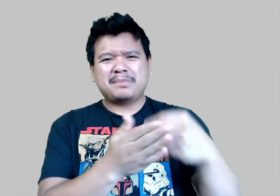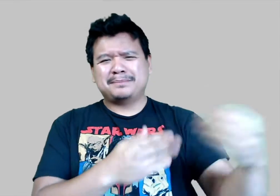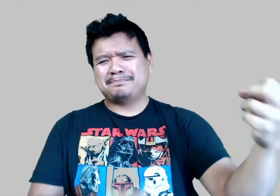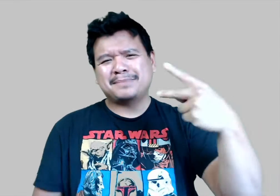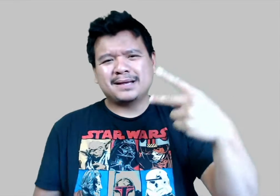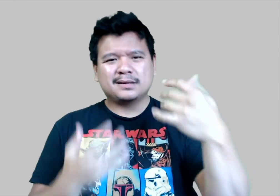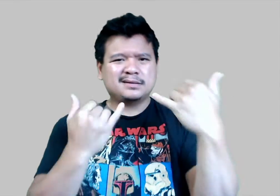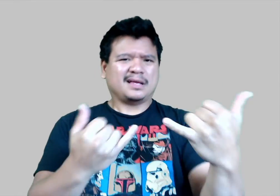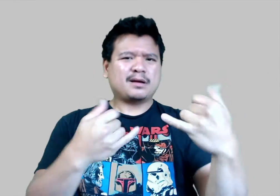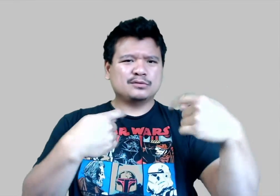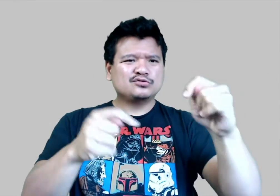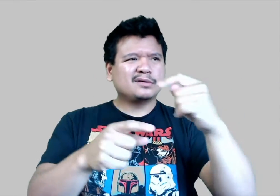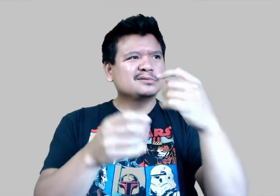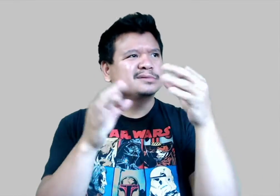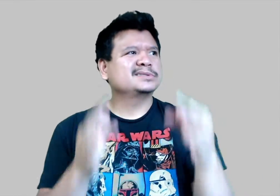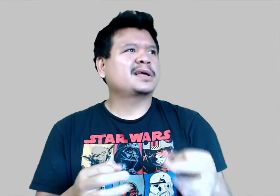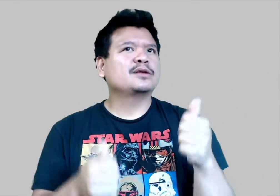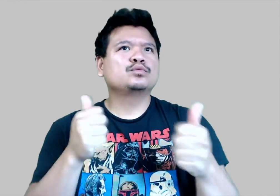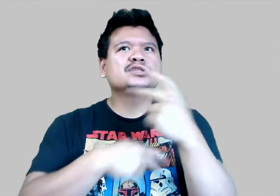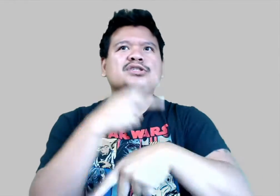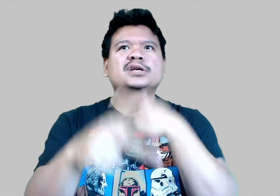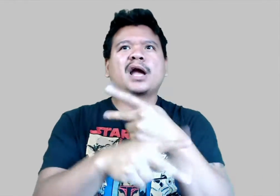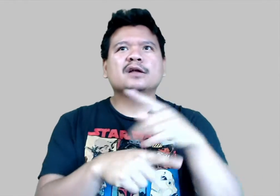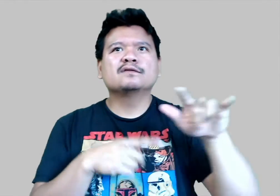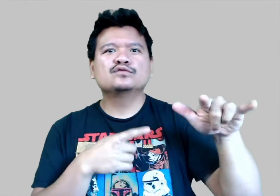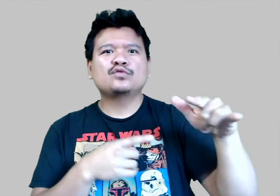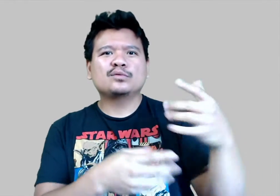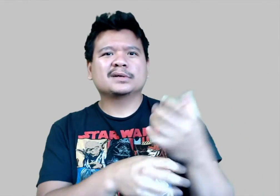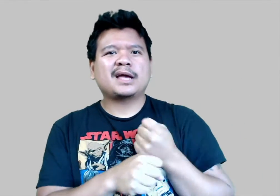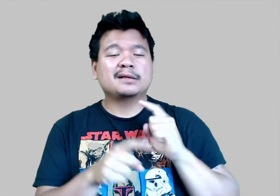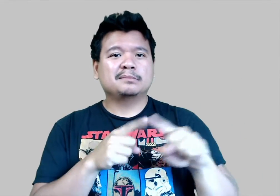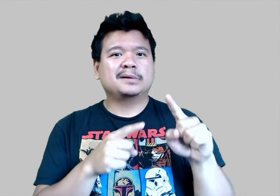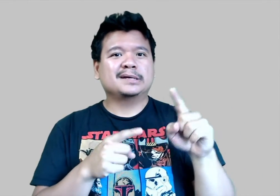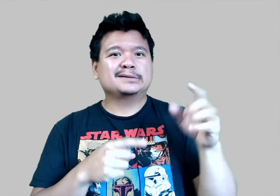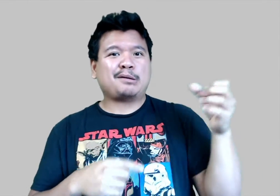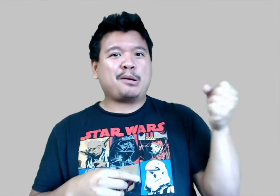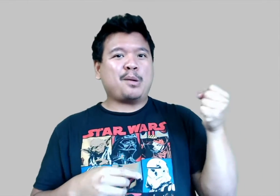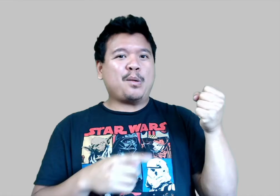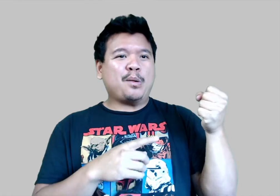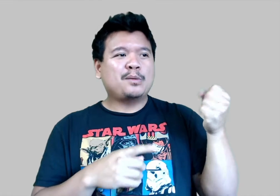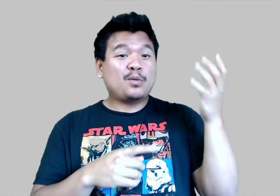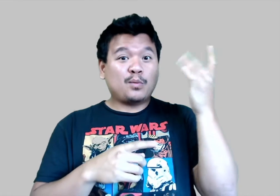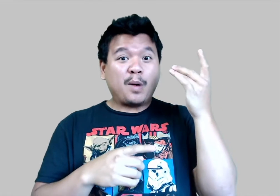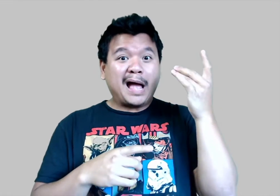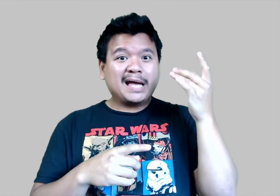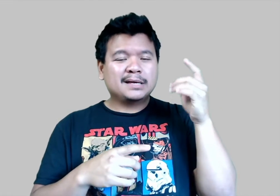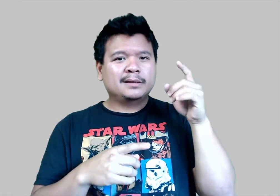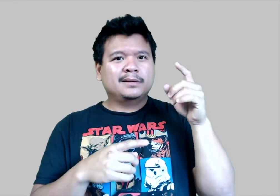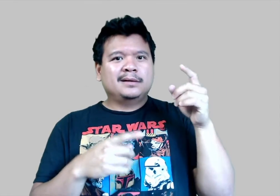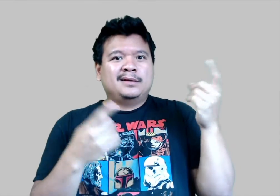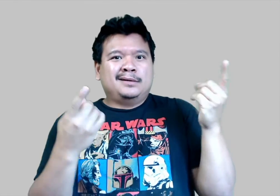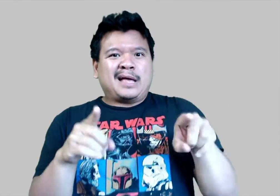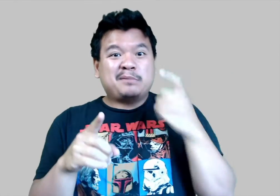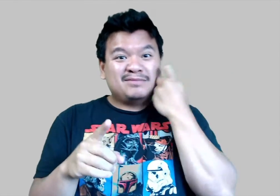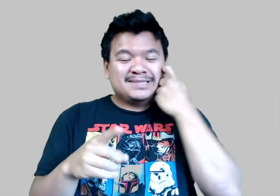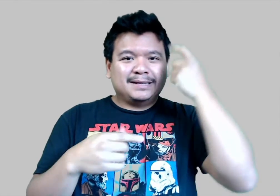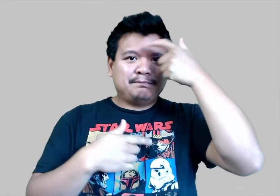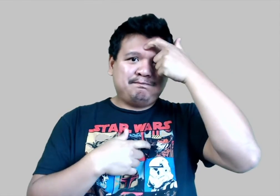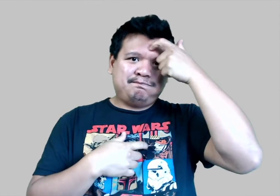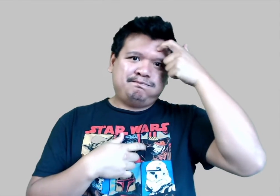decide which type of drone to get, but I might hold off because this event was quite